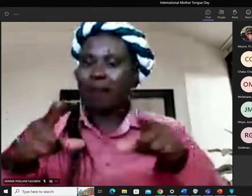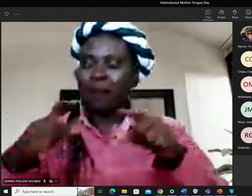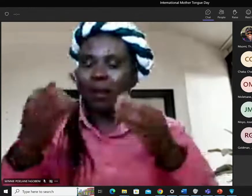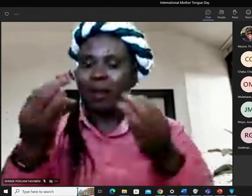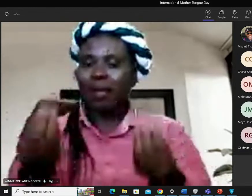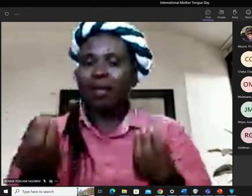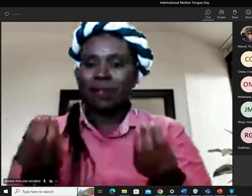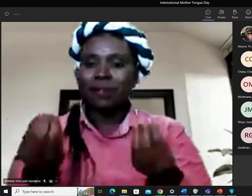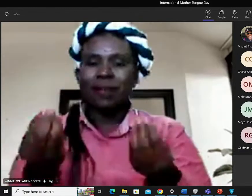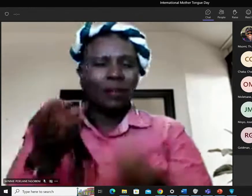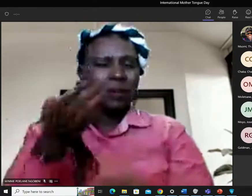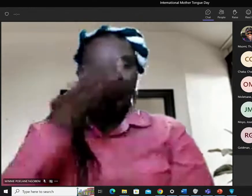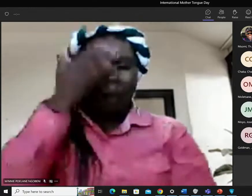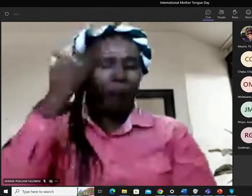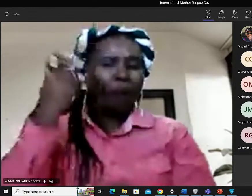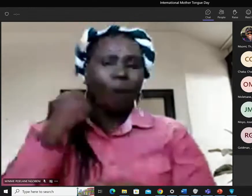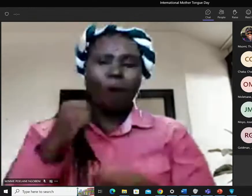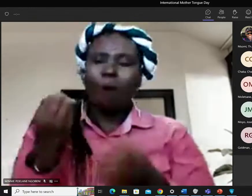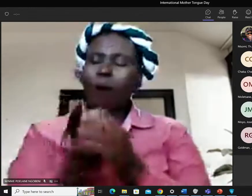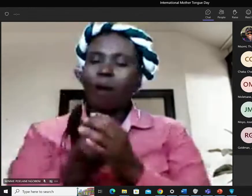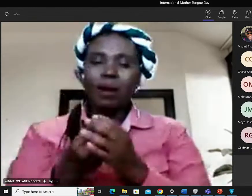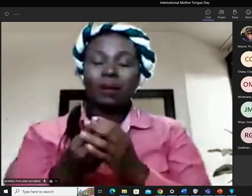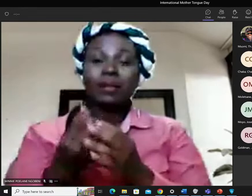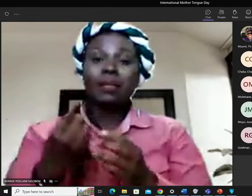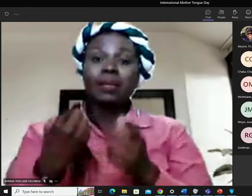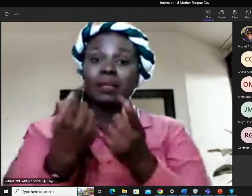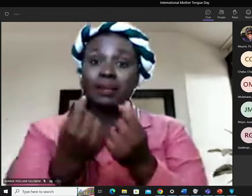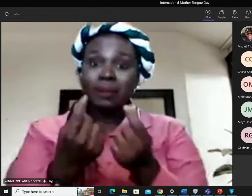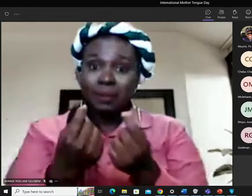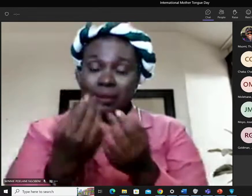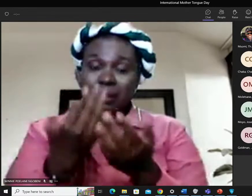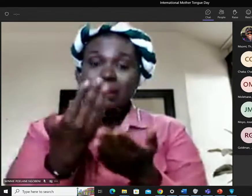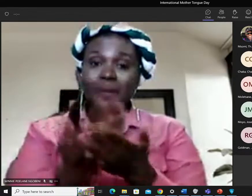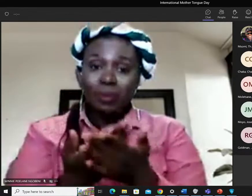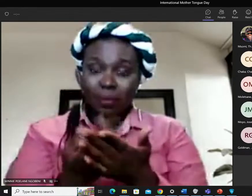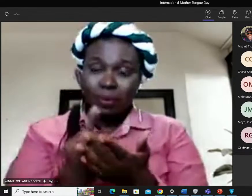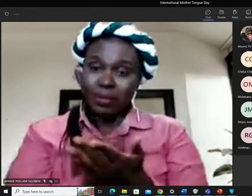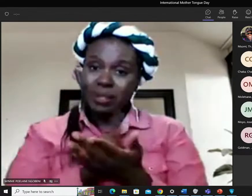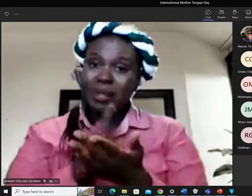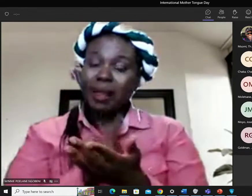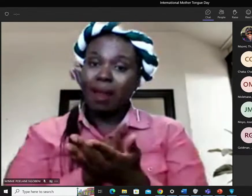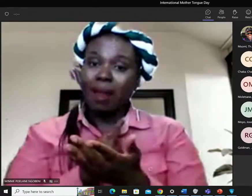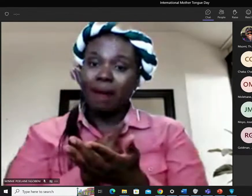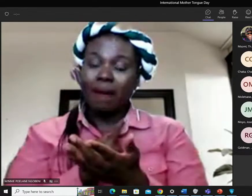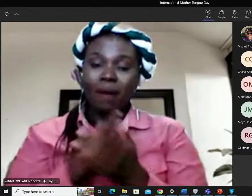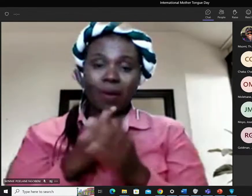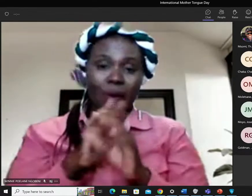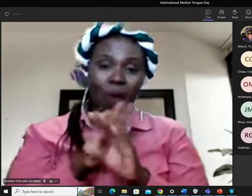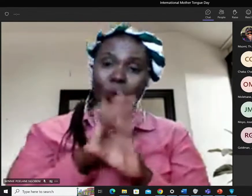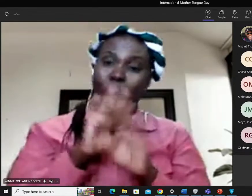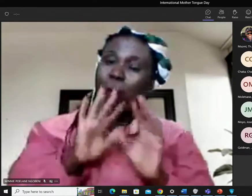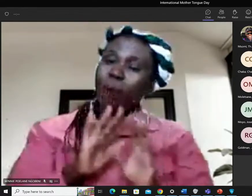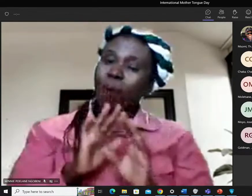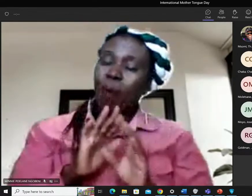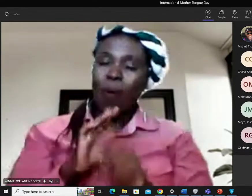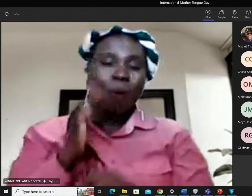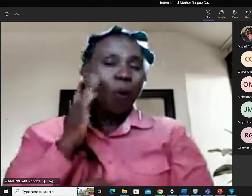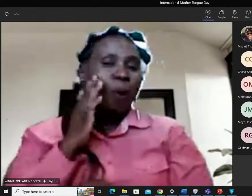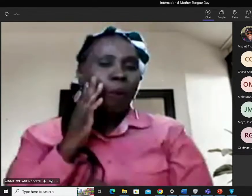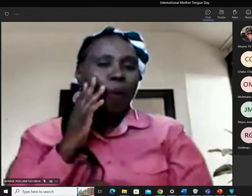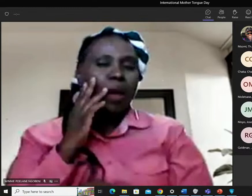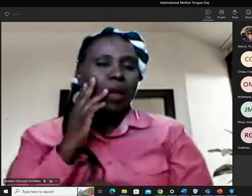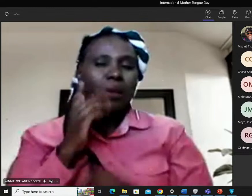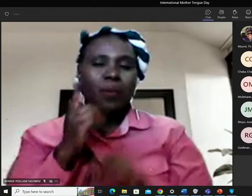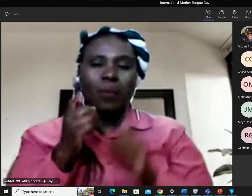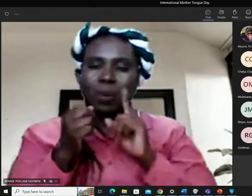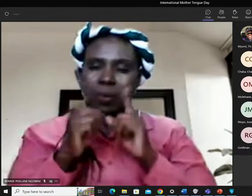languages. The students can actually do the translation themselves, and they can see that, oh, so when you talk about an atom,